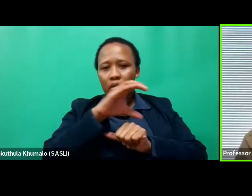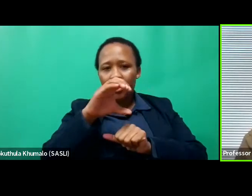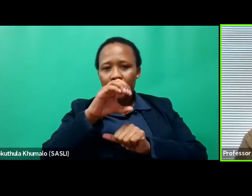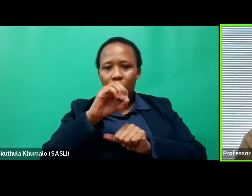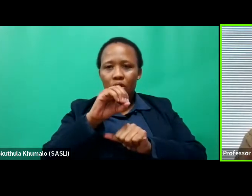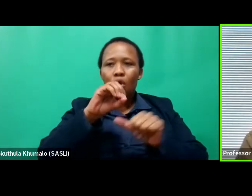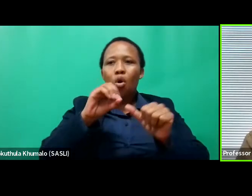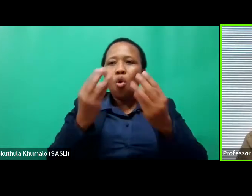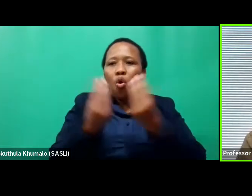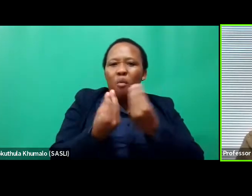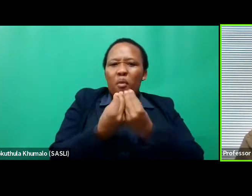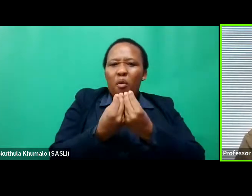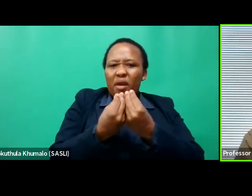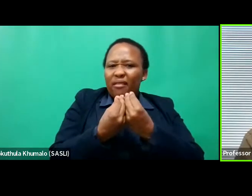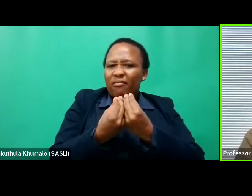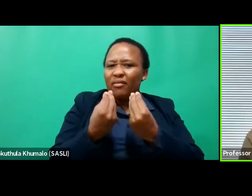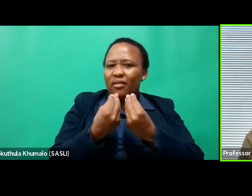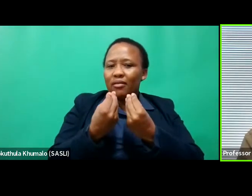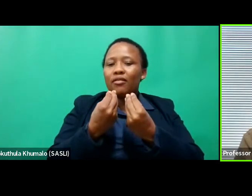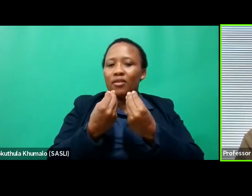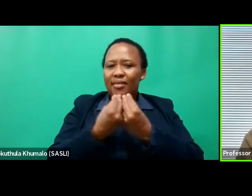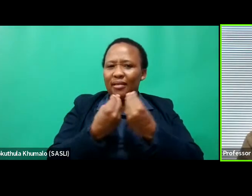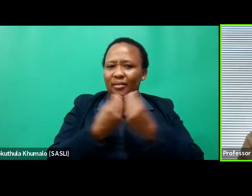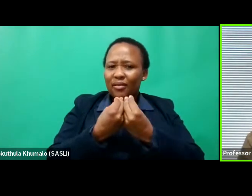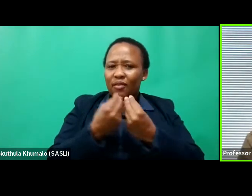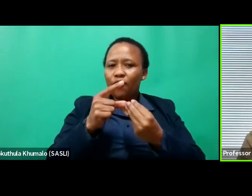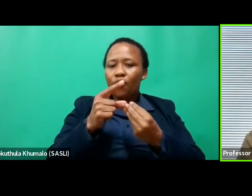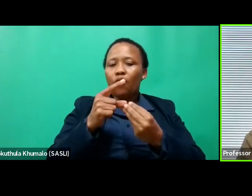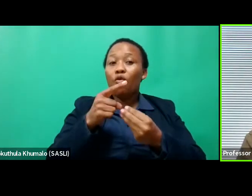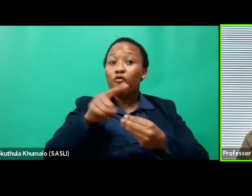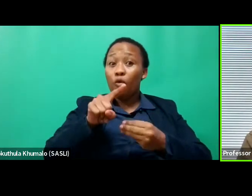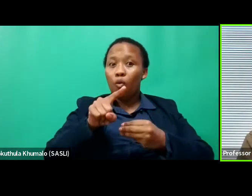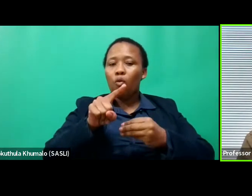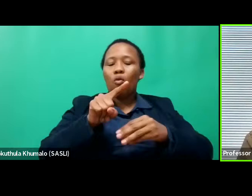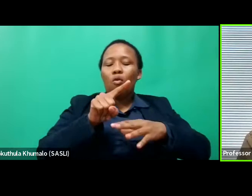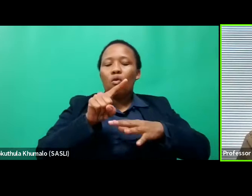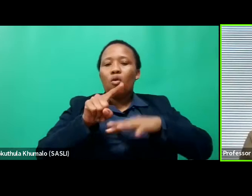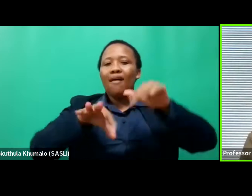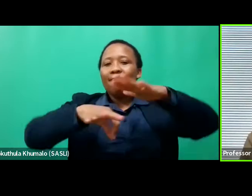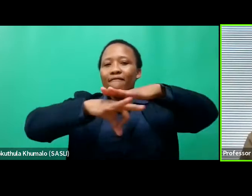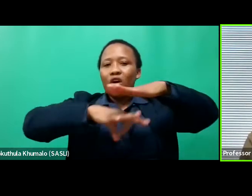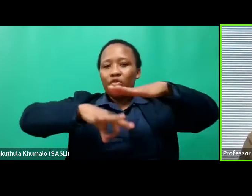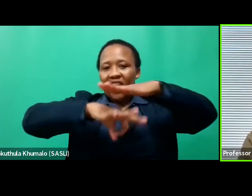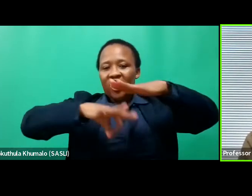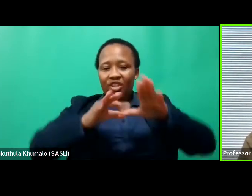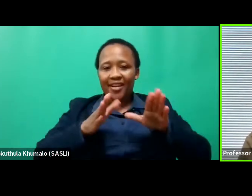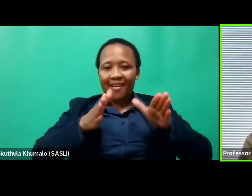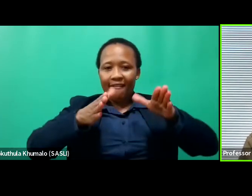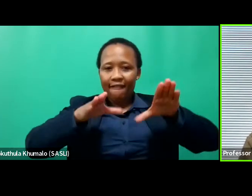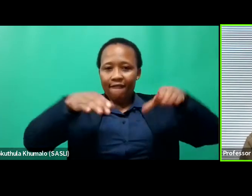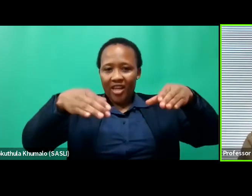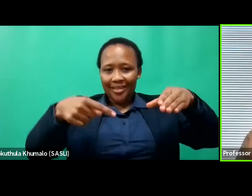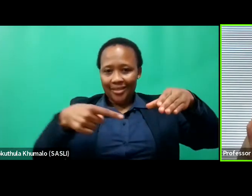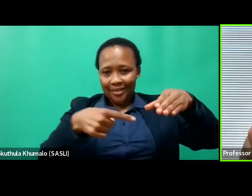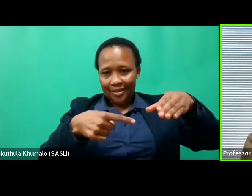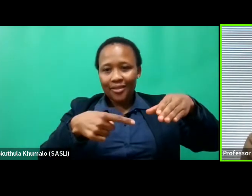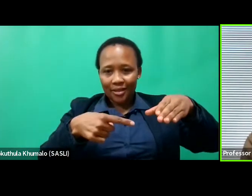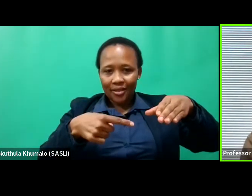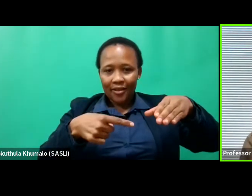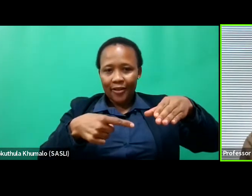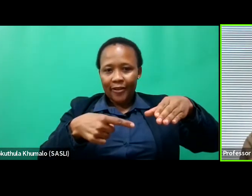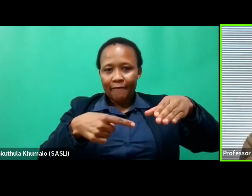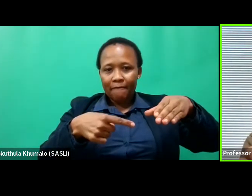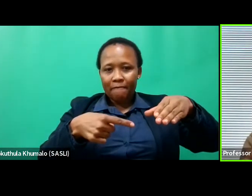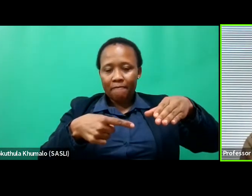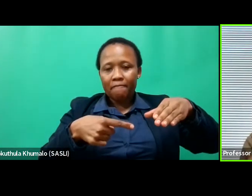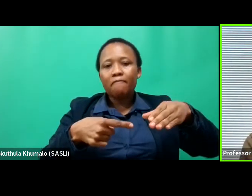major component in the foundation phase. It should trump literacy and numeracy, because you